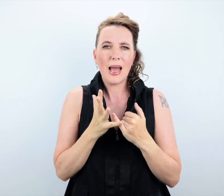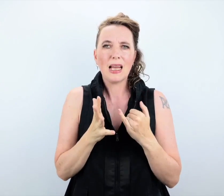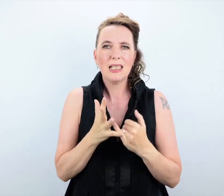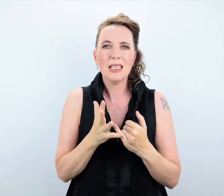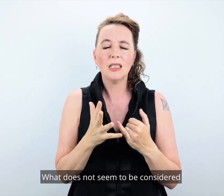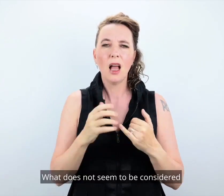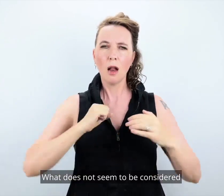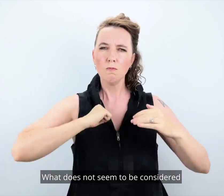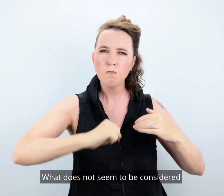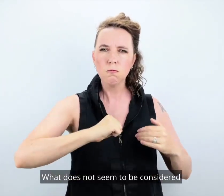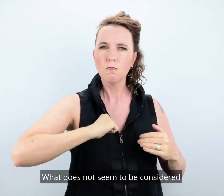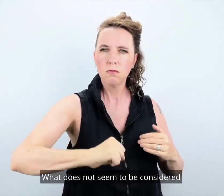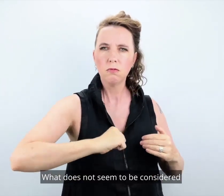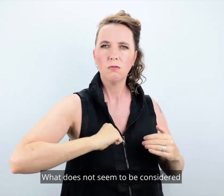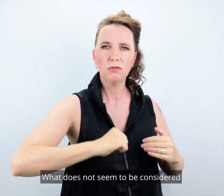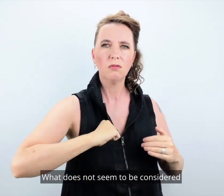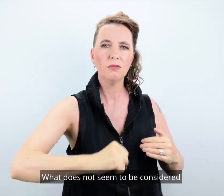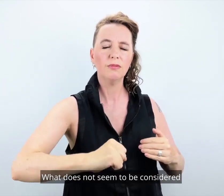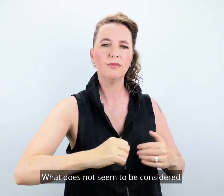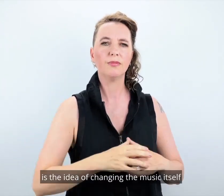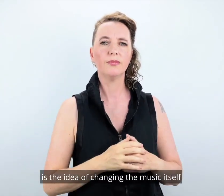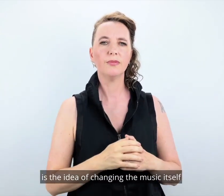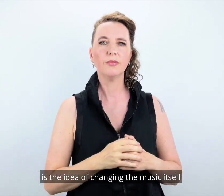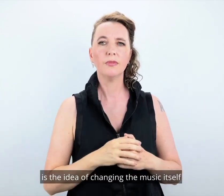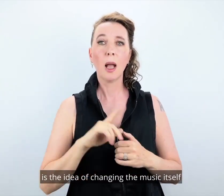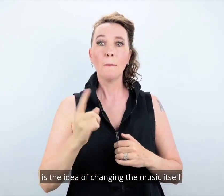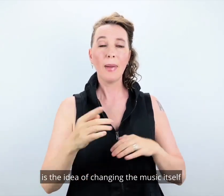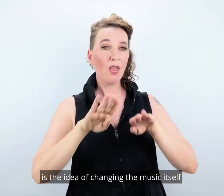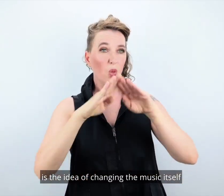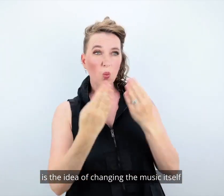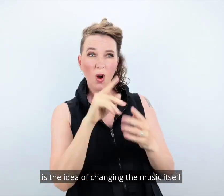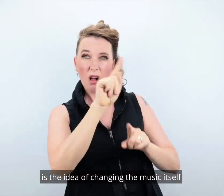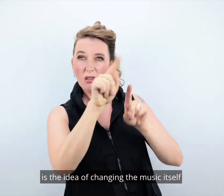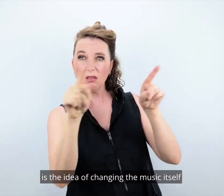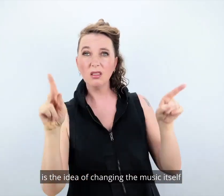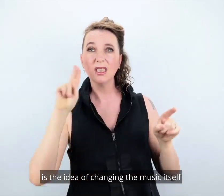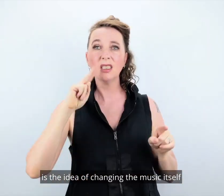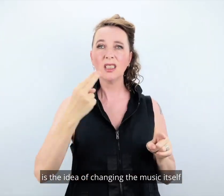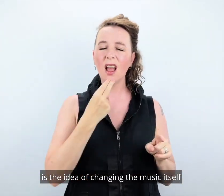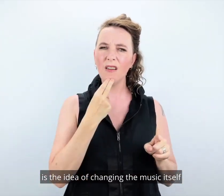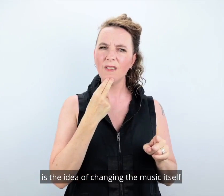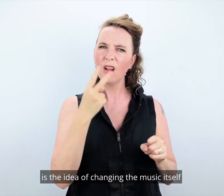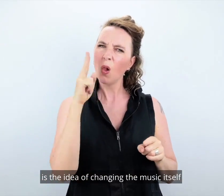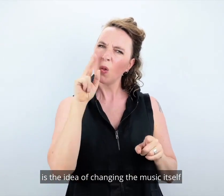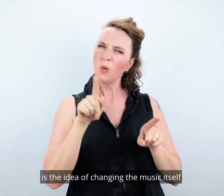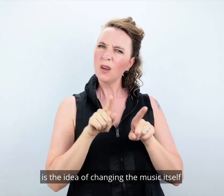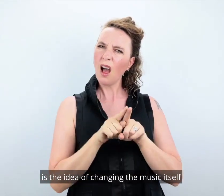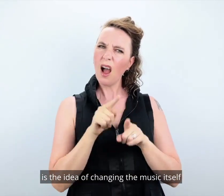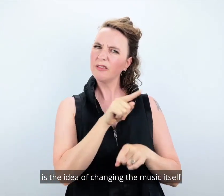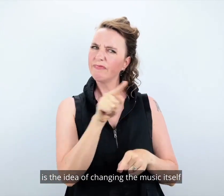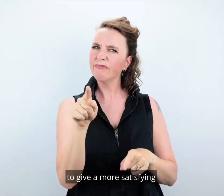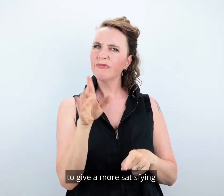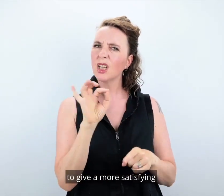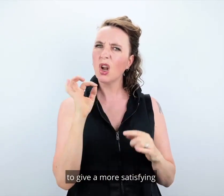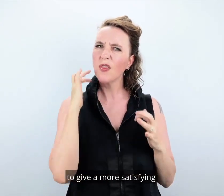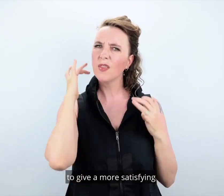What does not seem to be considered is the idea of changing the music itself to give a more